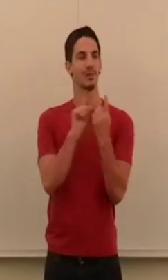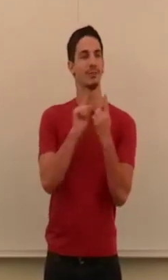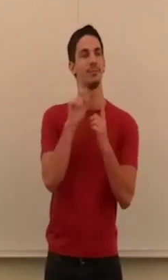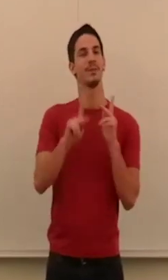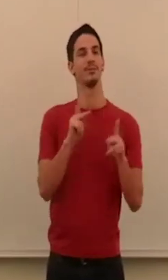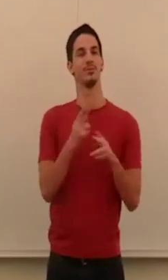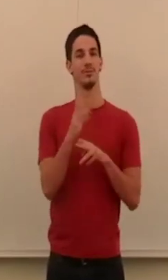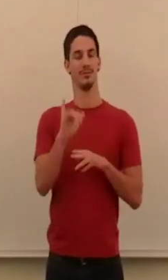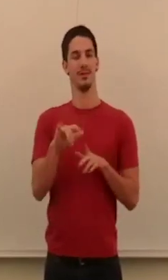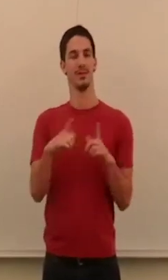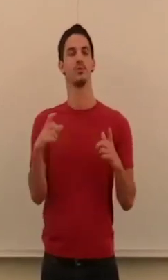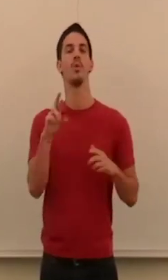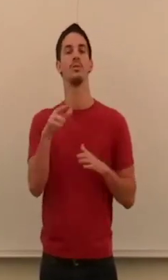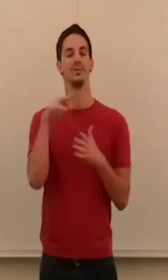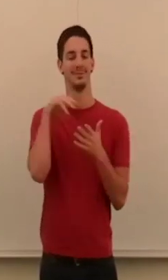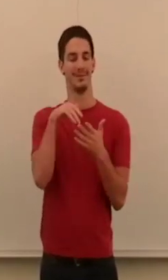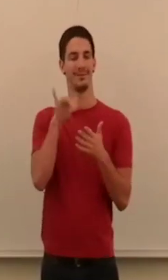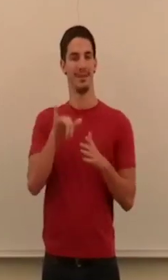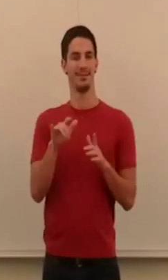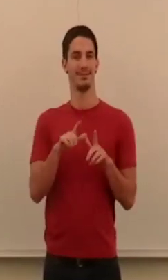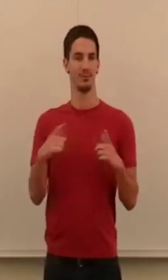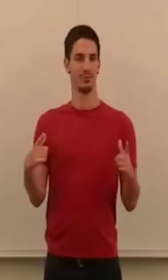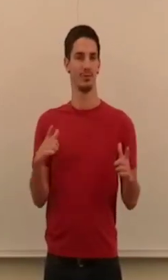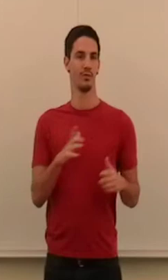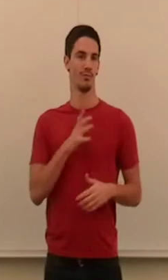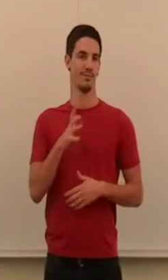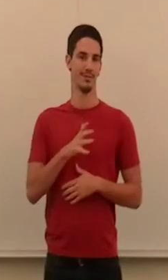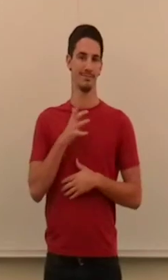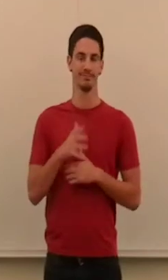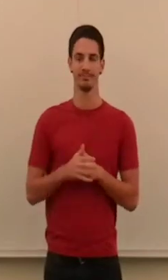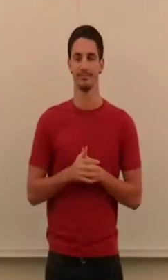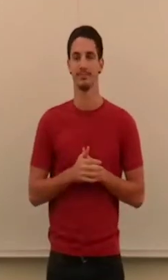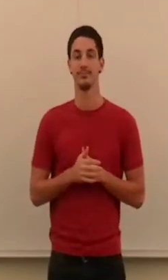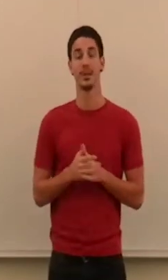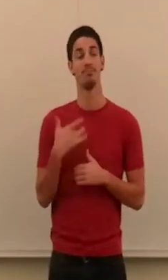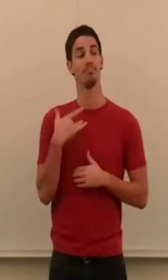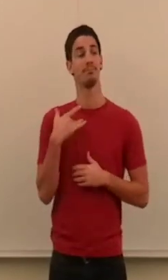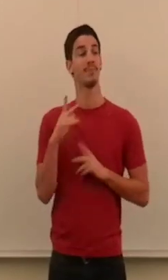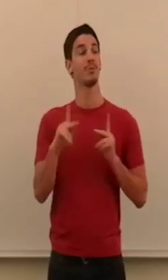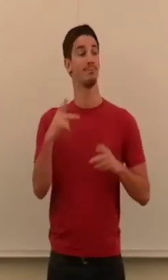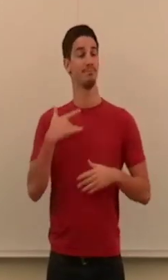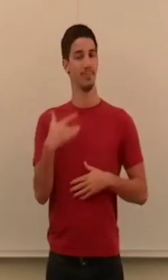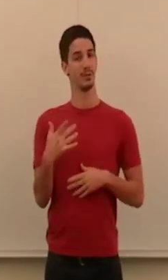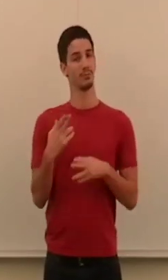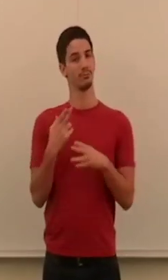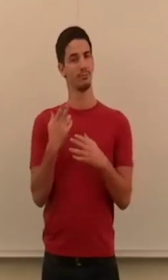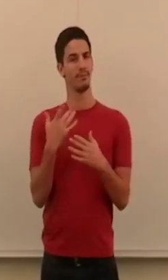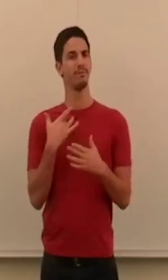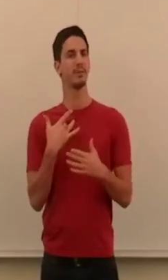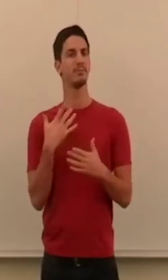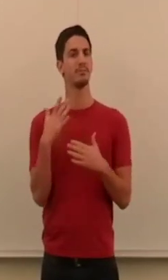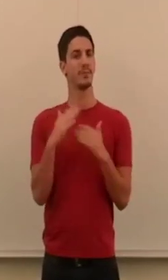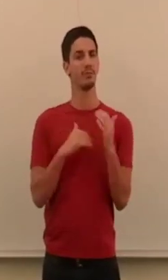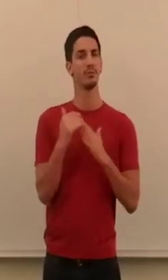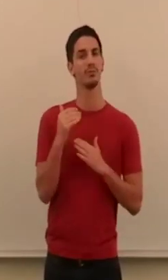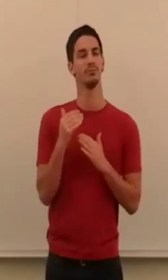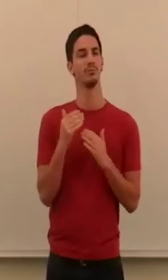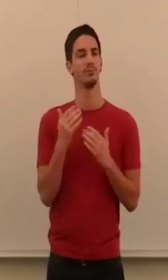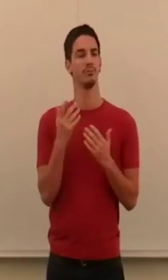studying the language formally. People will typically feel comfortable using their L2 language to have a conversation in